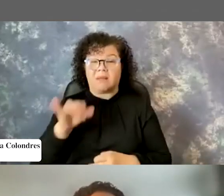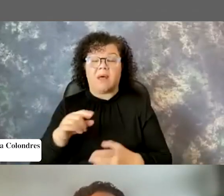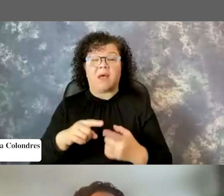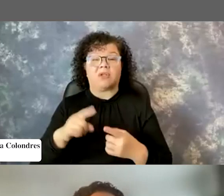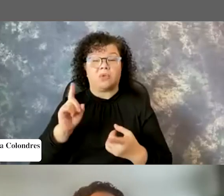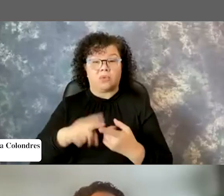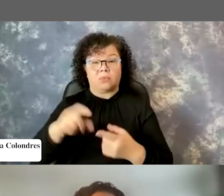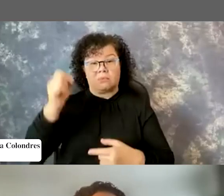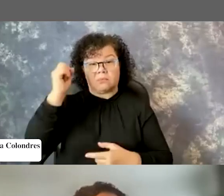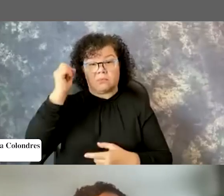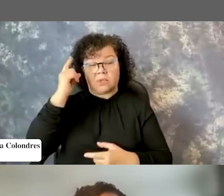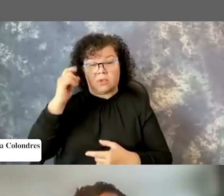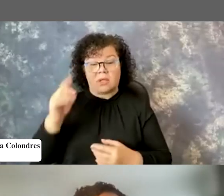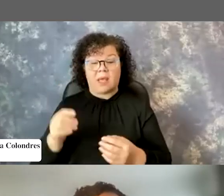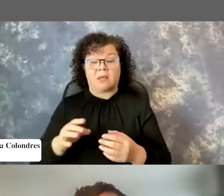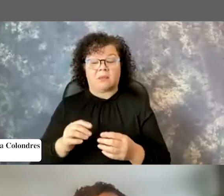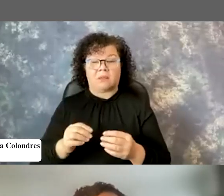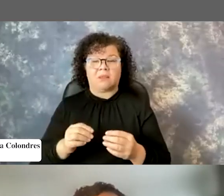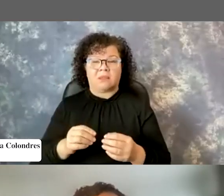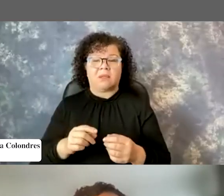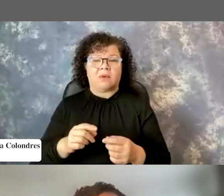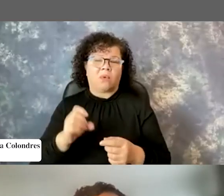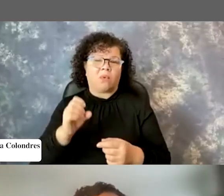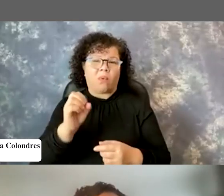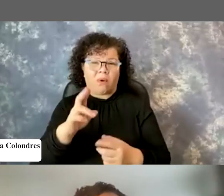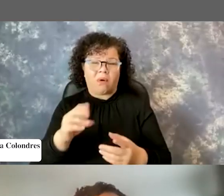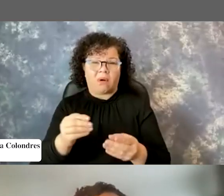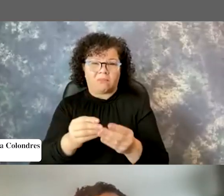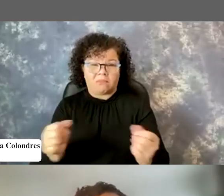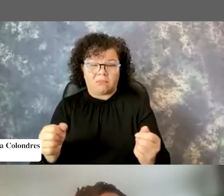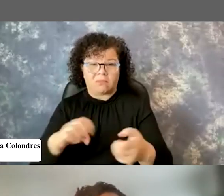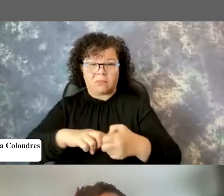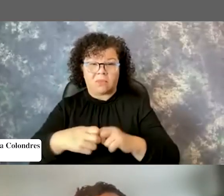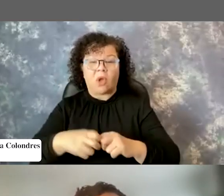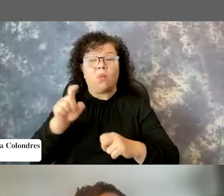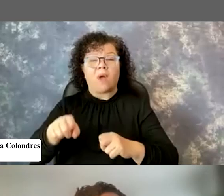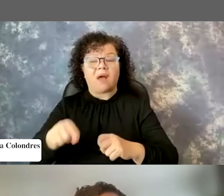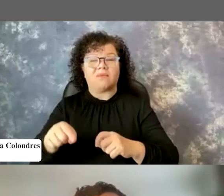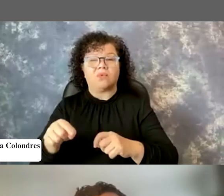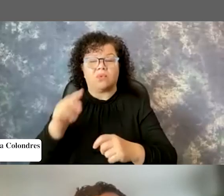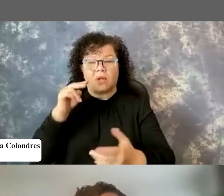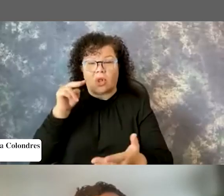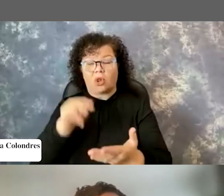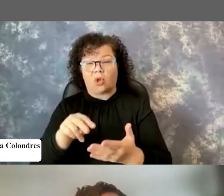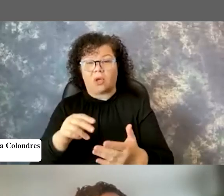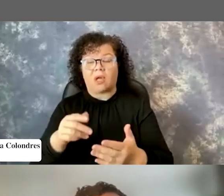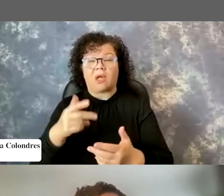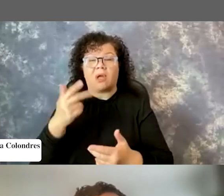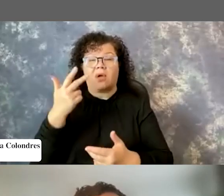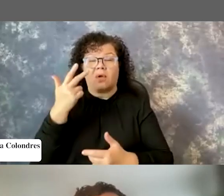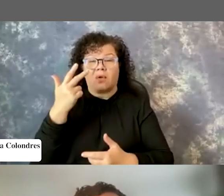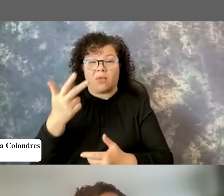to understand, much less to address an issue, we have to look 3 generations in our